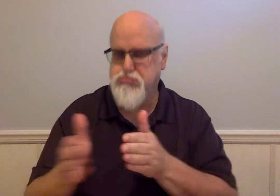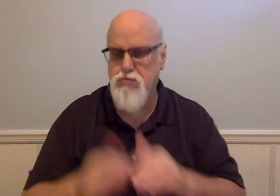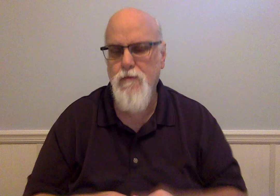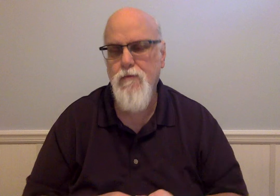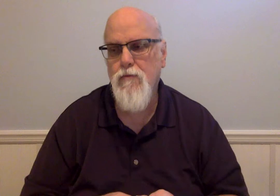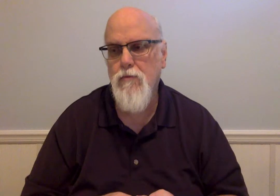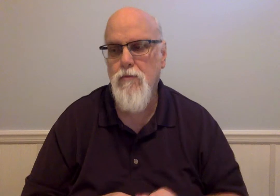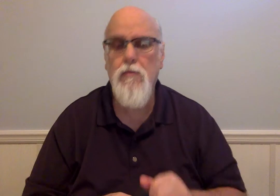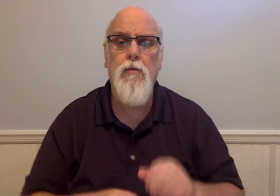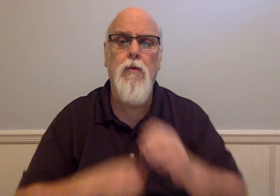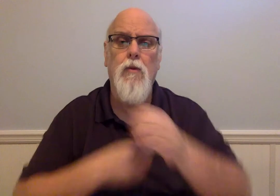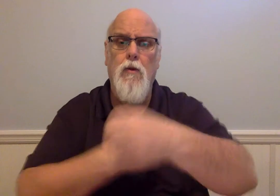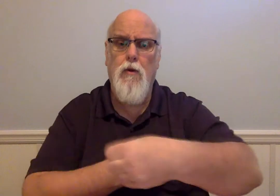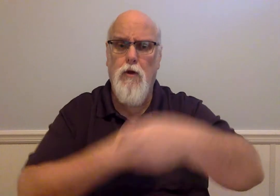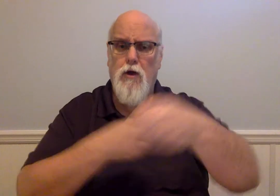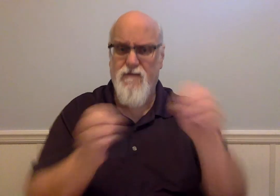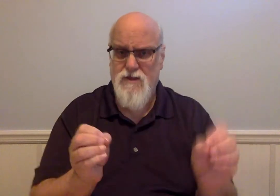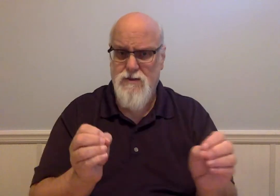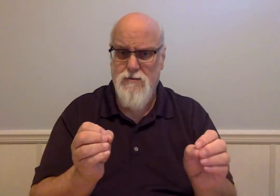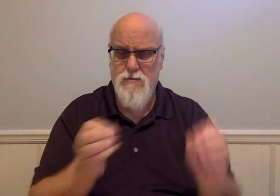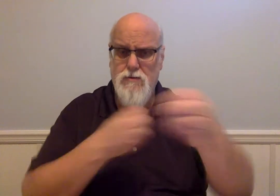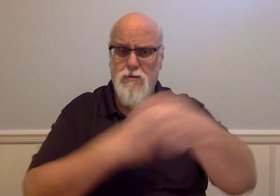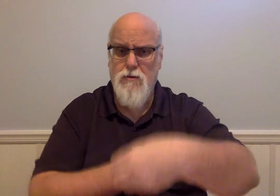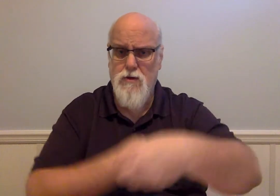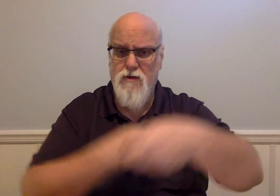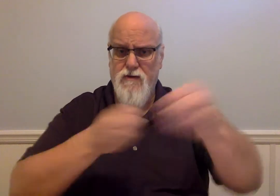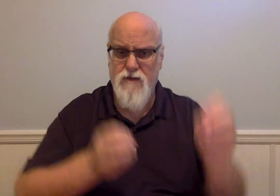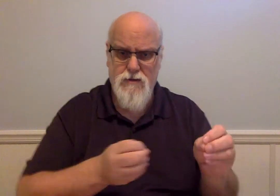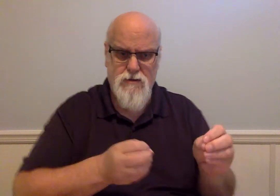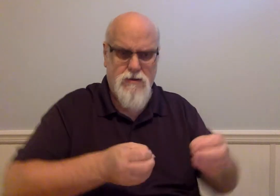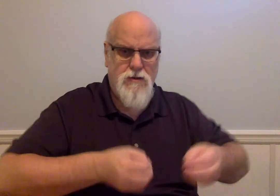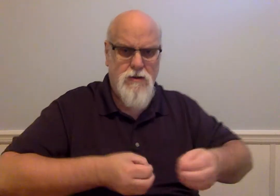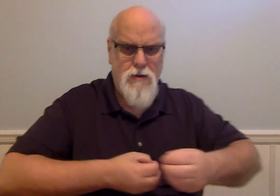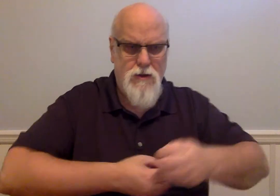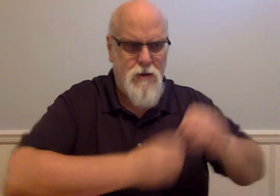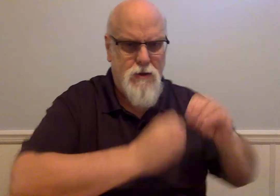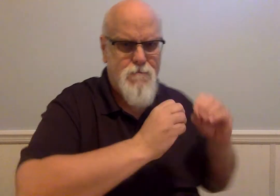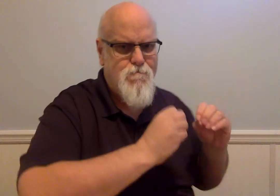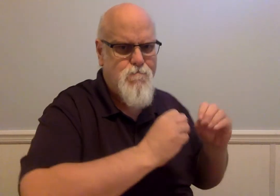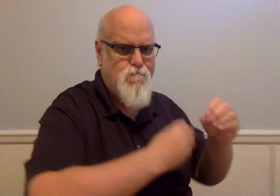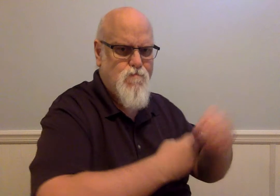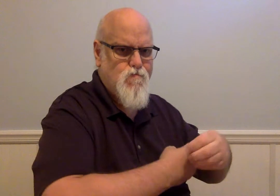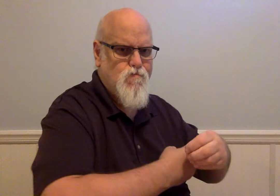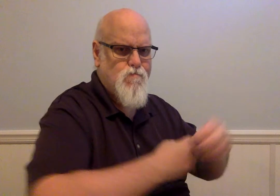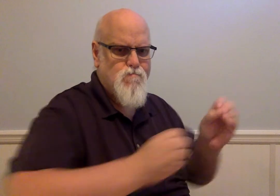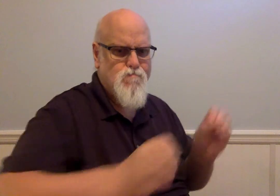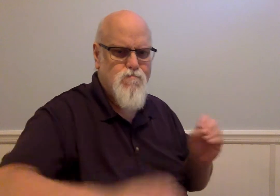So there are 2 ways for this one. There's office, it's that O, and then you're drawing that box for office.